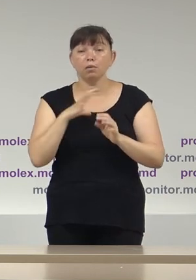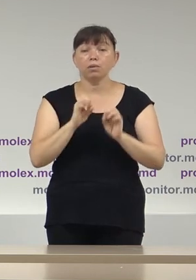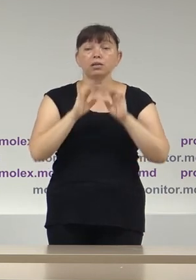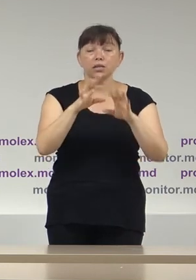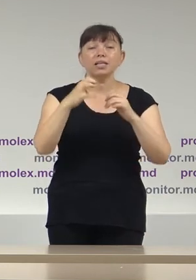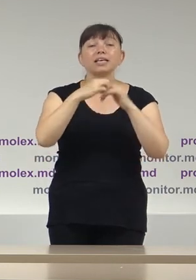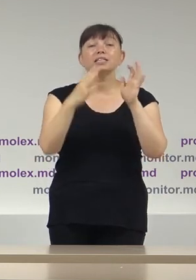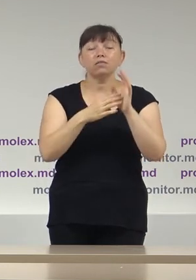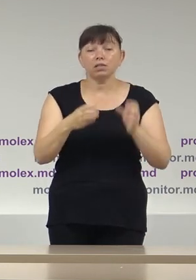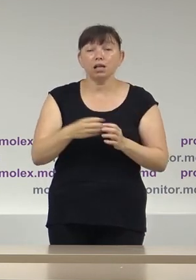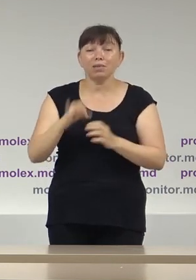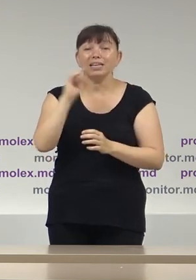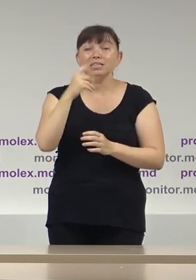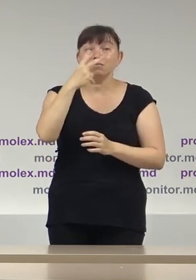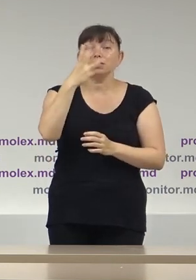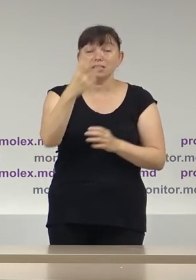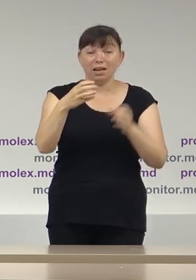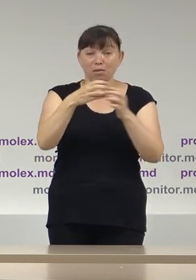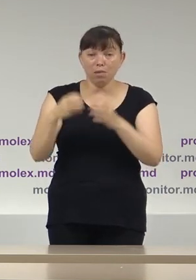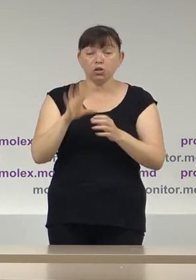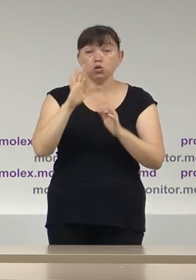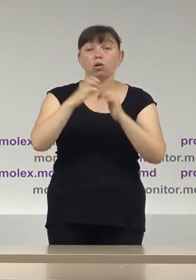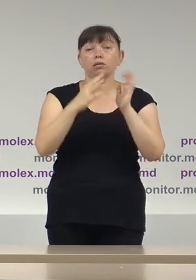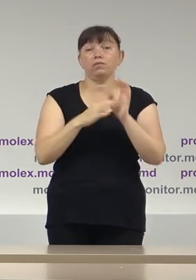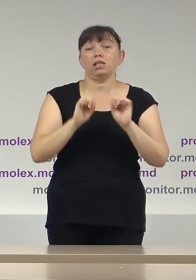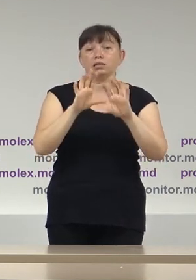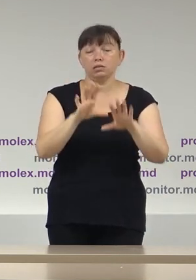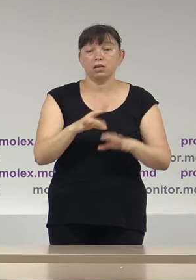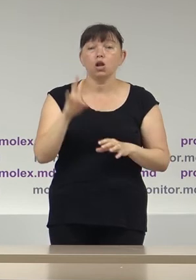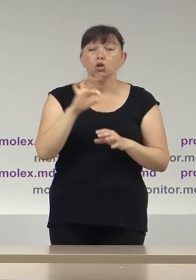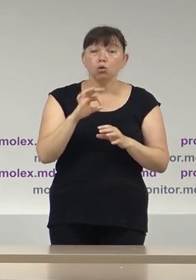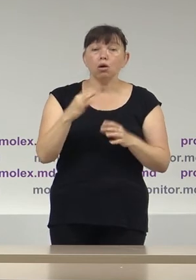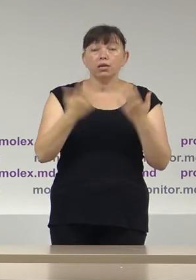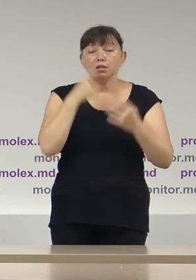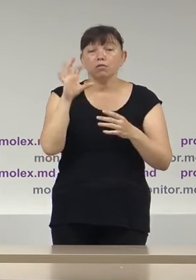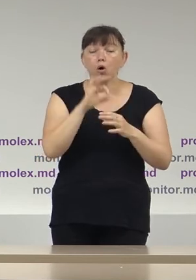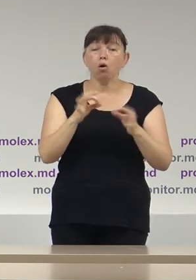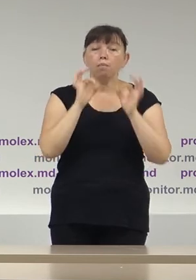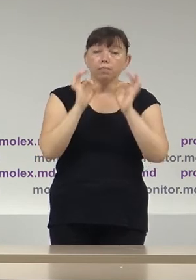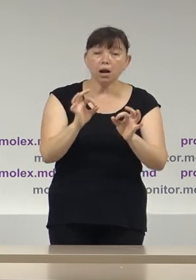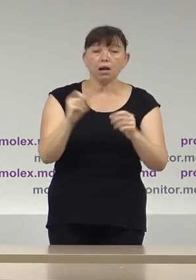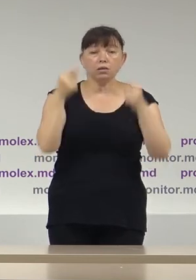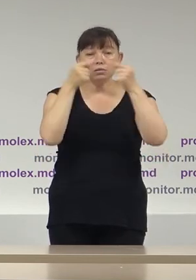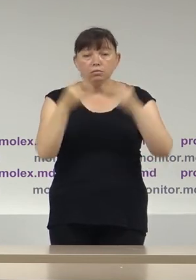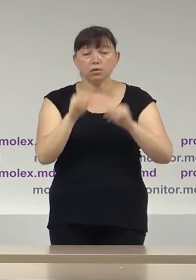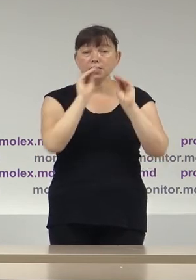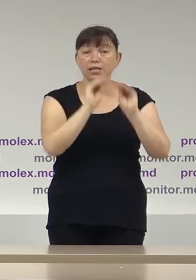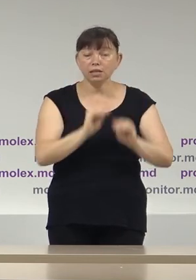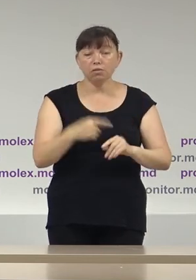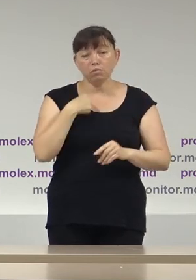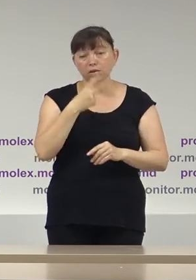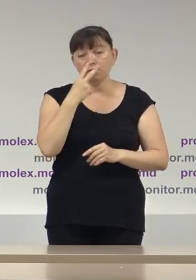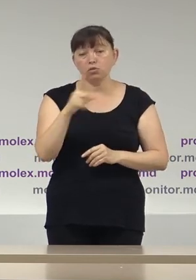sixth campaign week were submitted by 19 contenders out of the 23 registered. Regarding